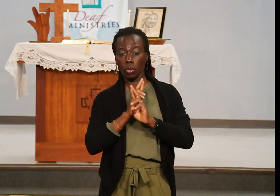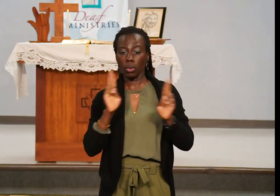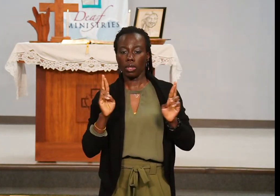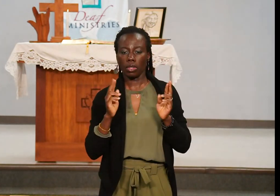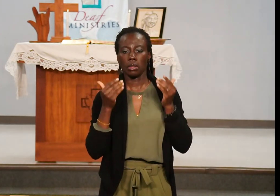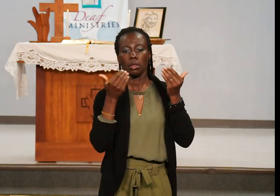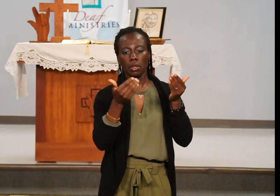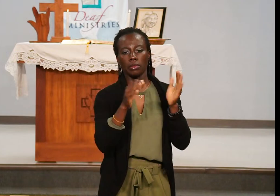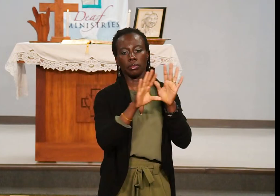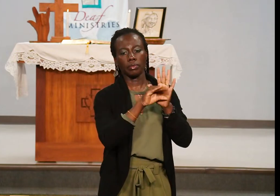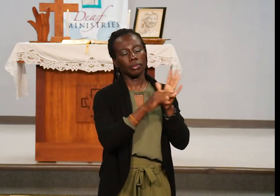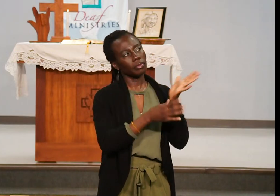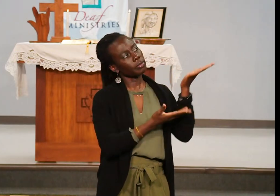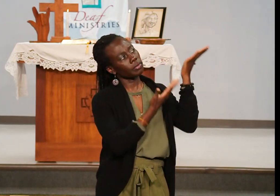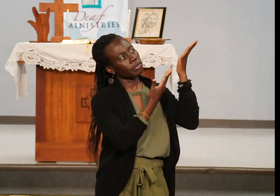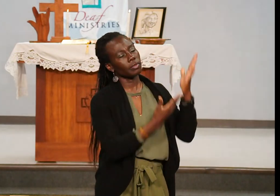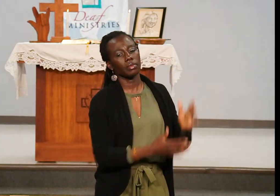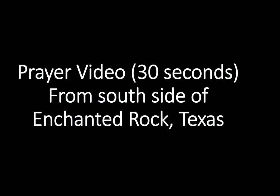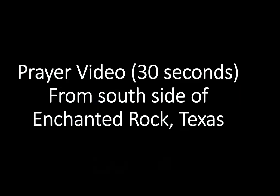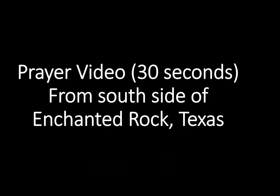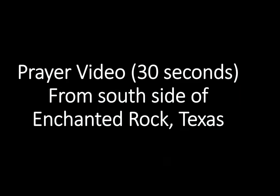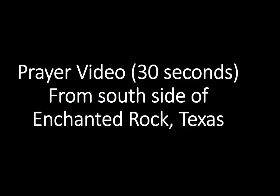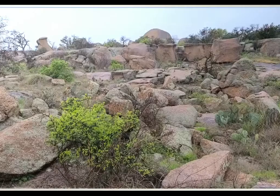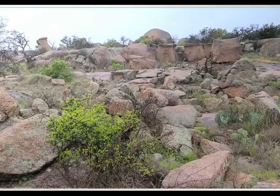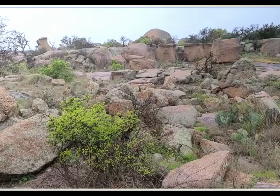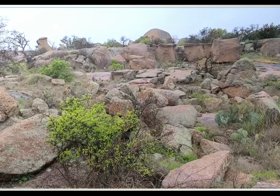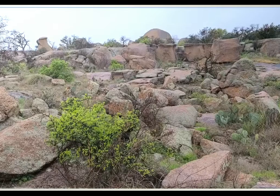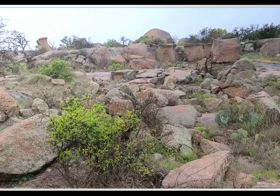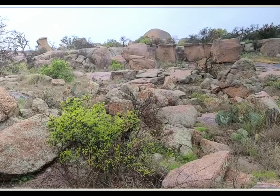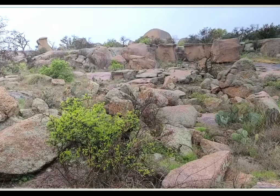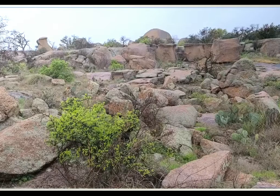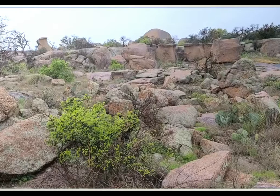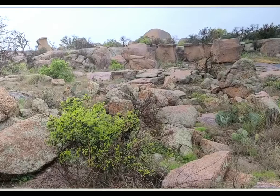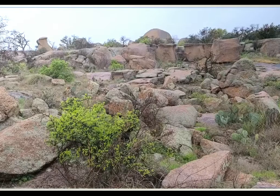Rock in Texas. Please take this moment to be with God.